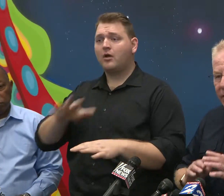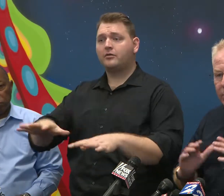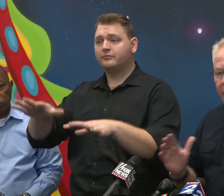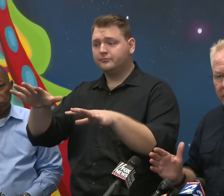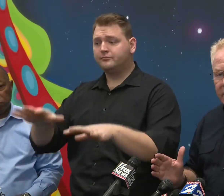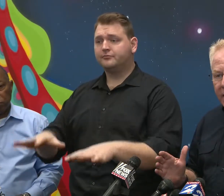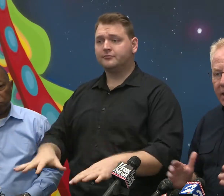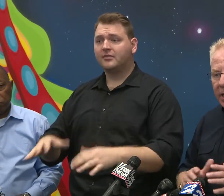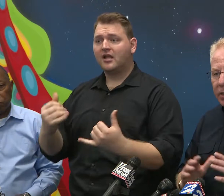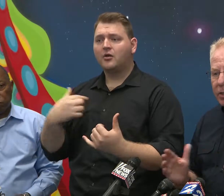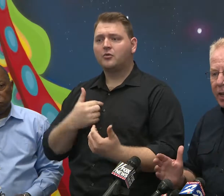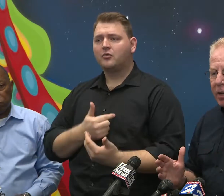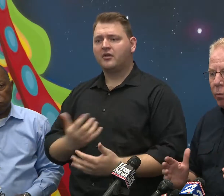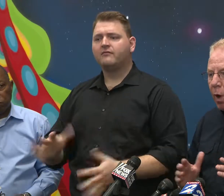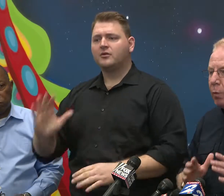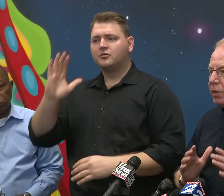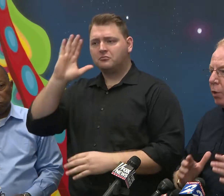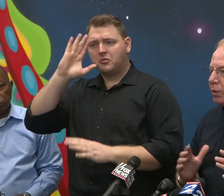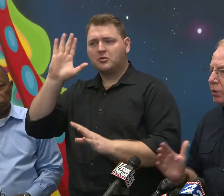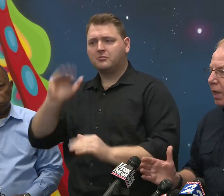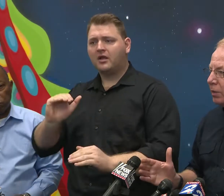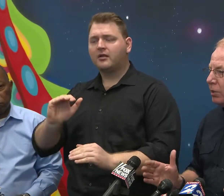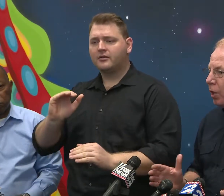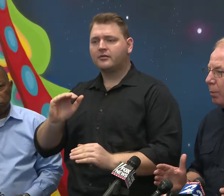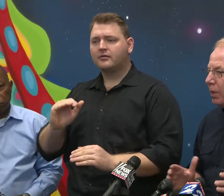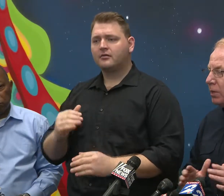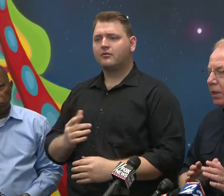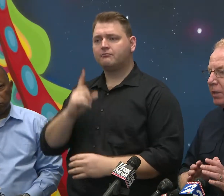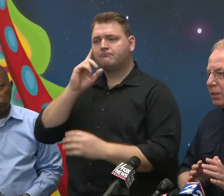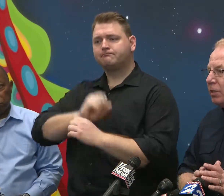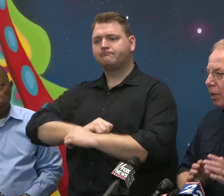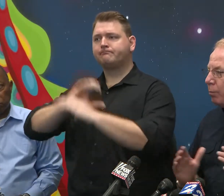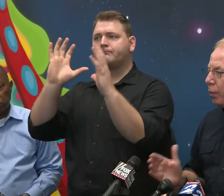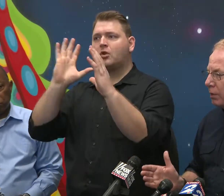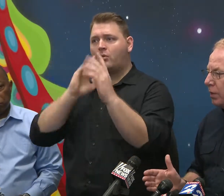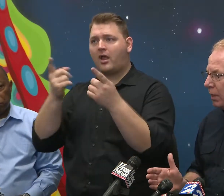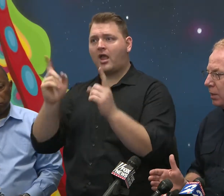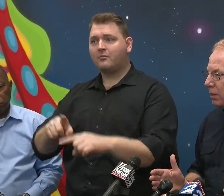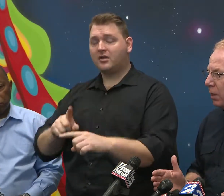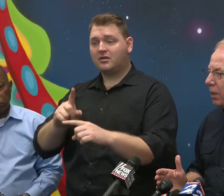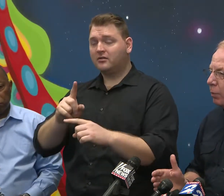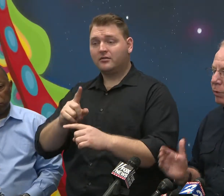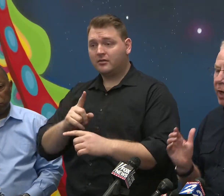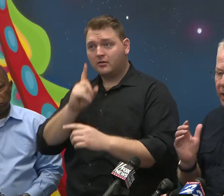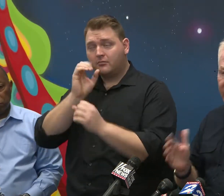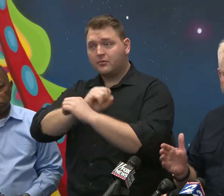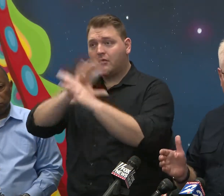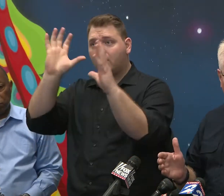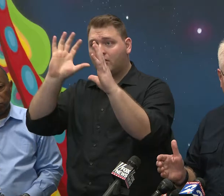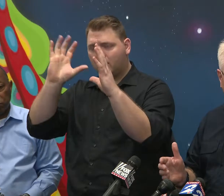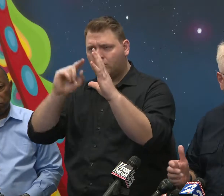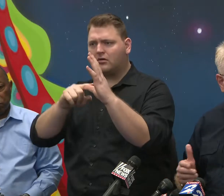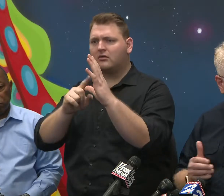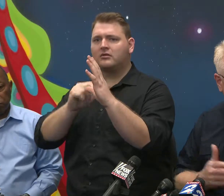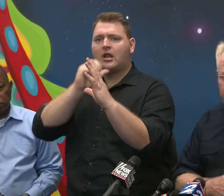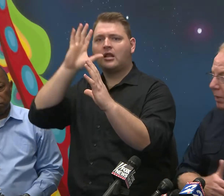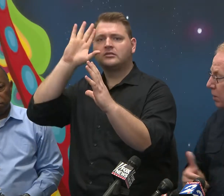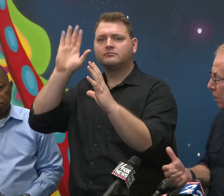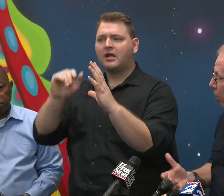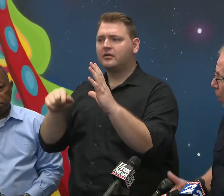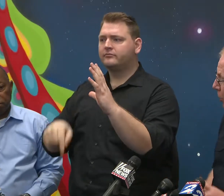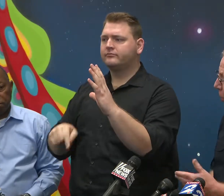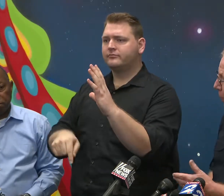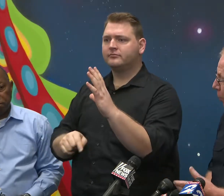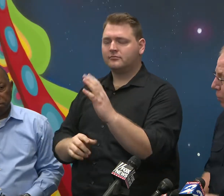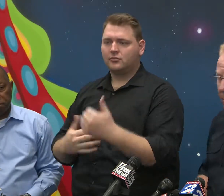kind of expected and had an understanding of what we thought the size and the scope it is. This is unprecedented. We're going to have to work together. We're committed